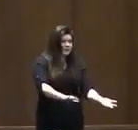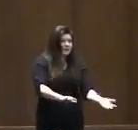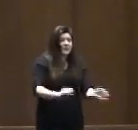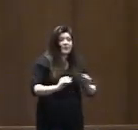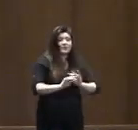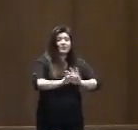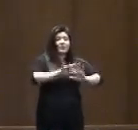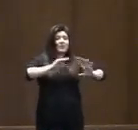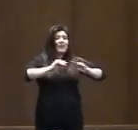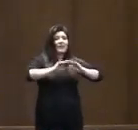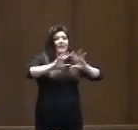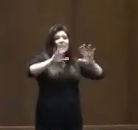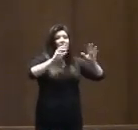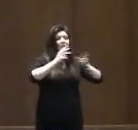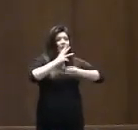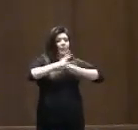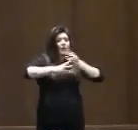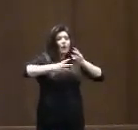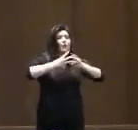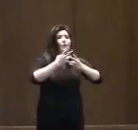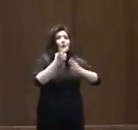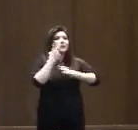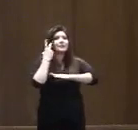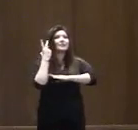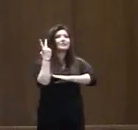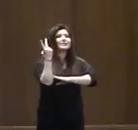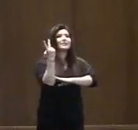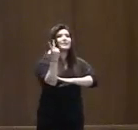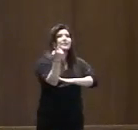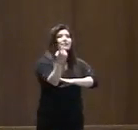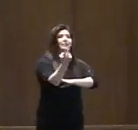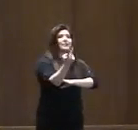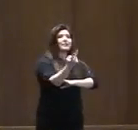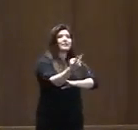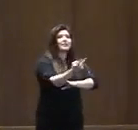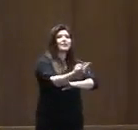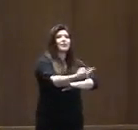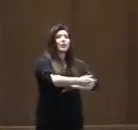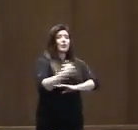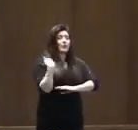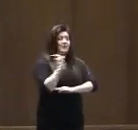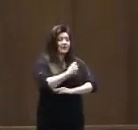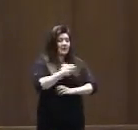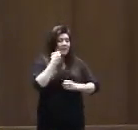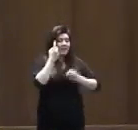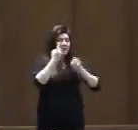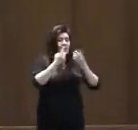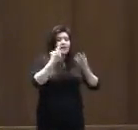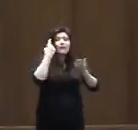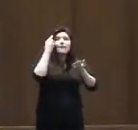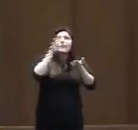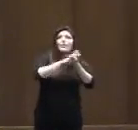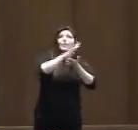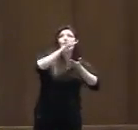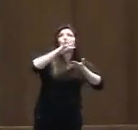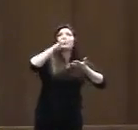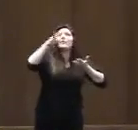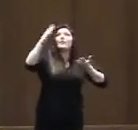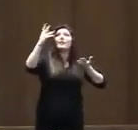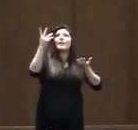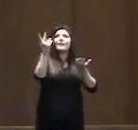grave. Shine your light and let the whole world see. We're singing for